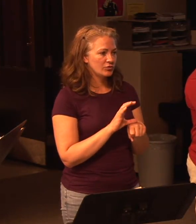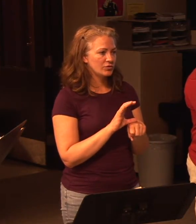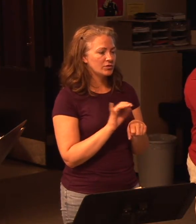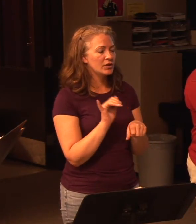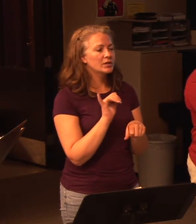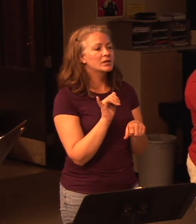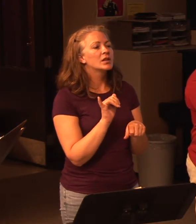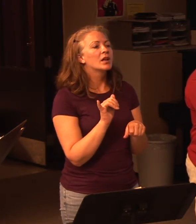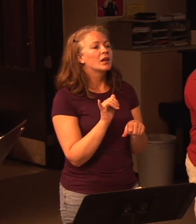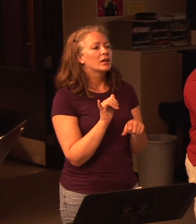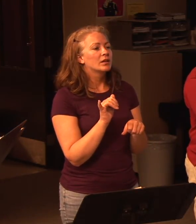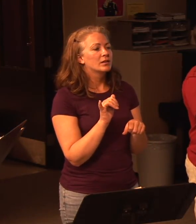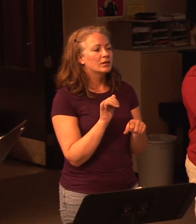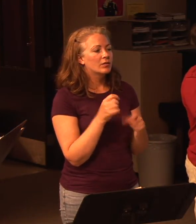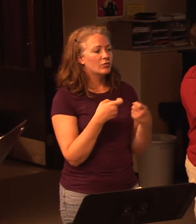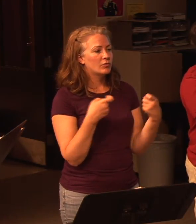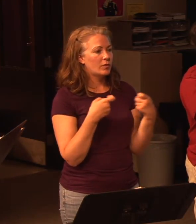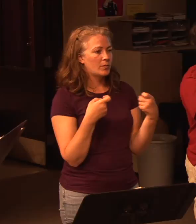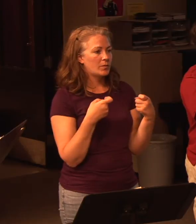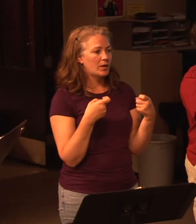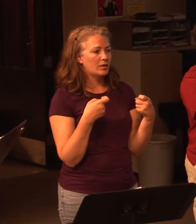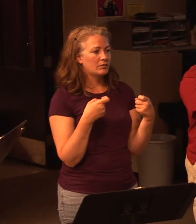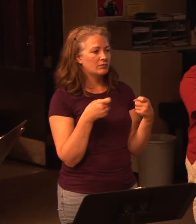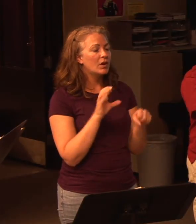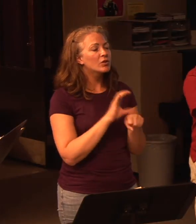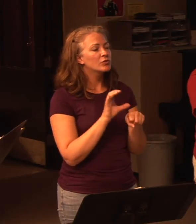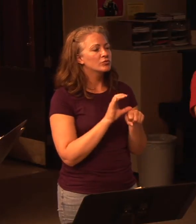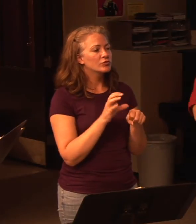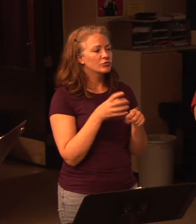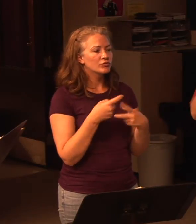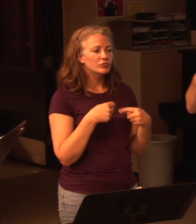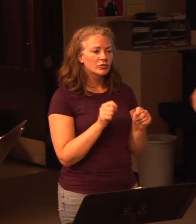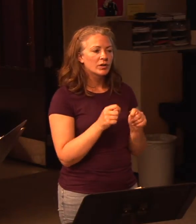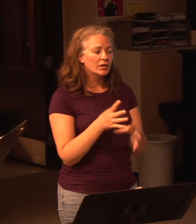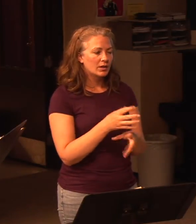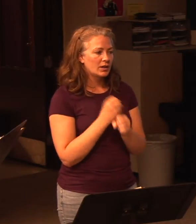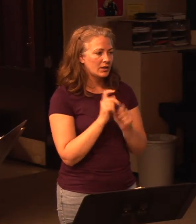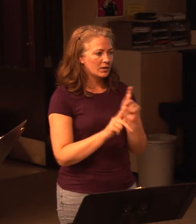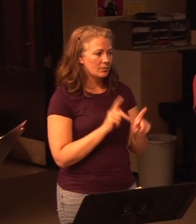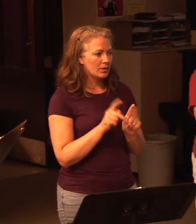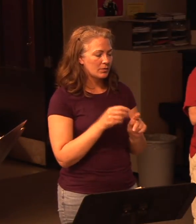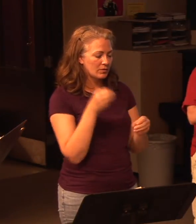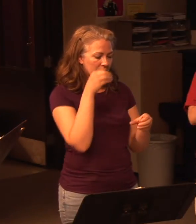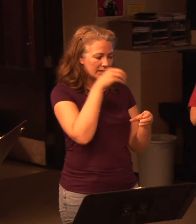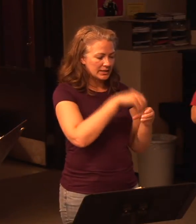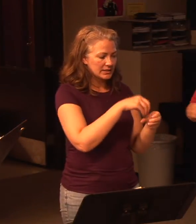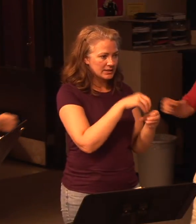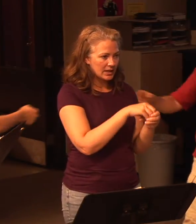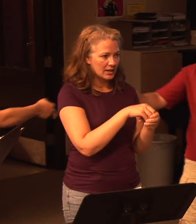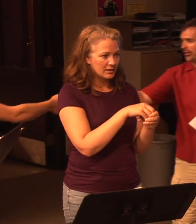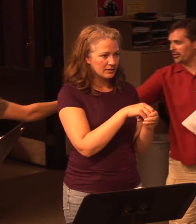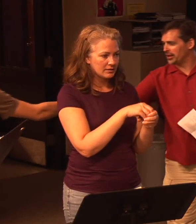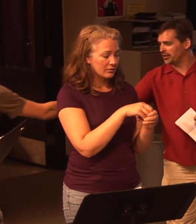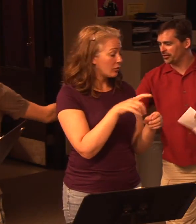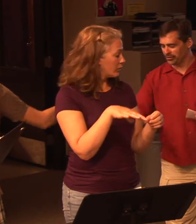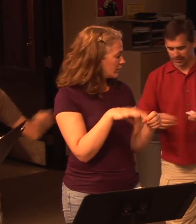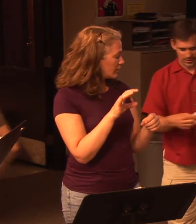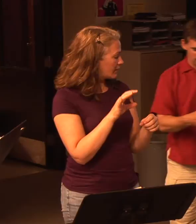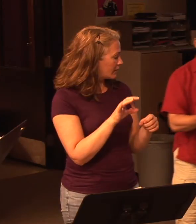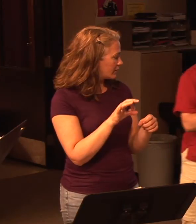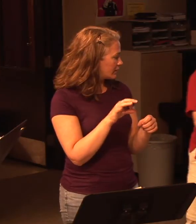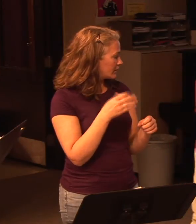get as many people inside it as we could, and, you know, to stretch a certain distance, but that was it. But the whole goal was getting people inside. You found it. Oh, thank